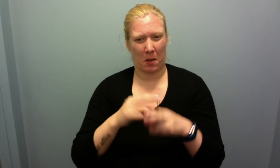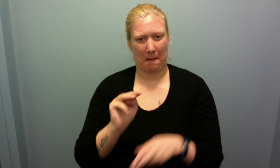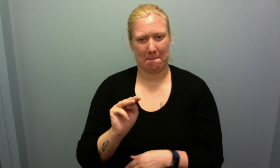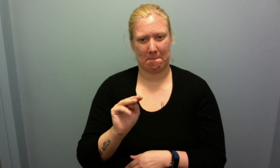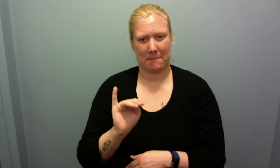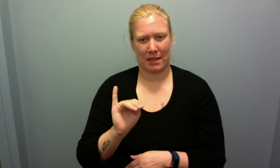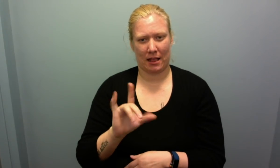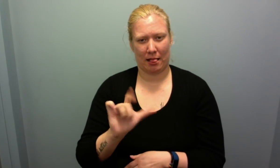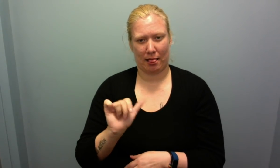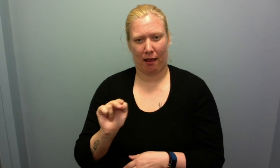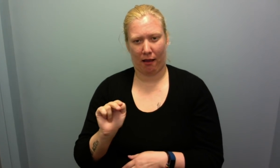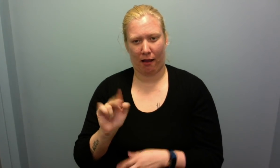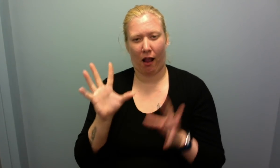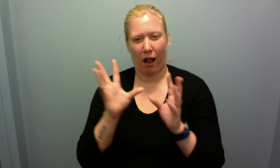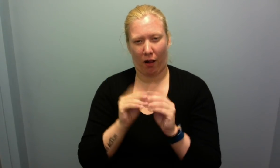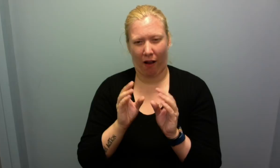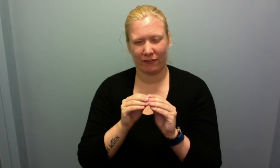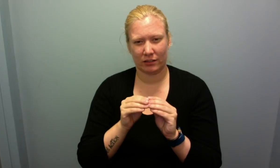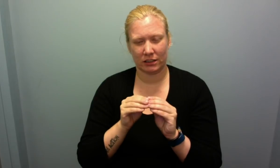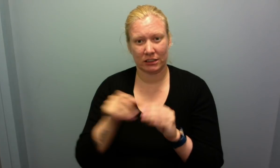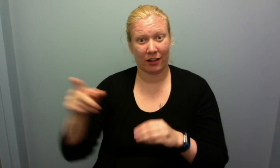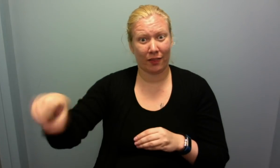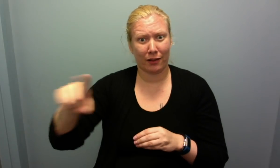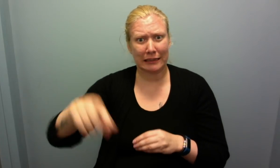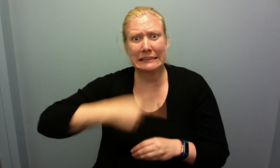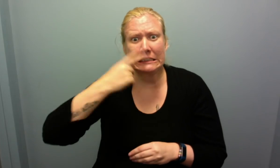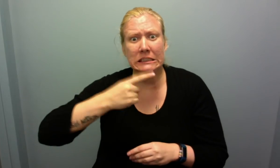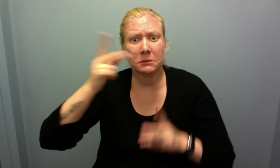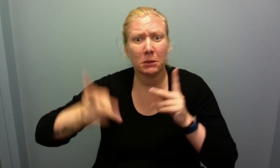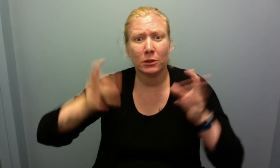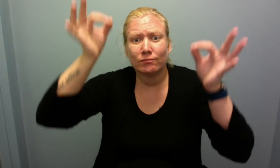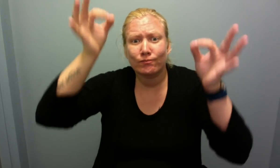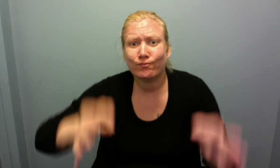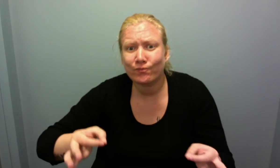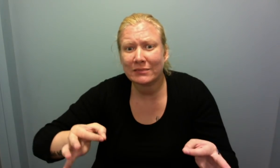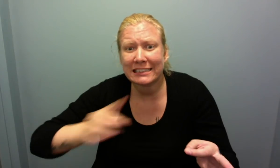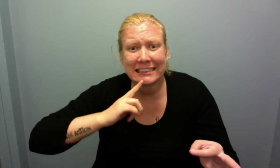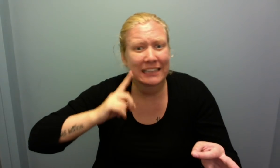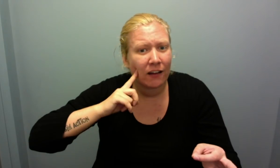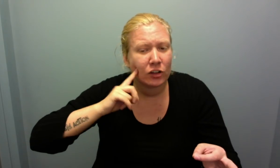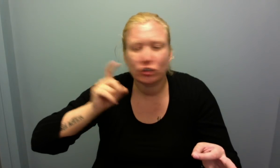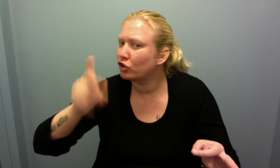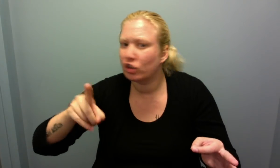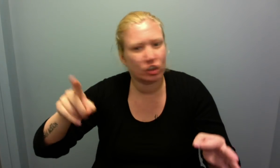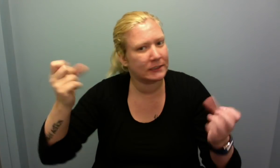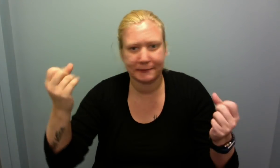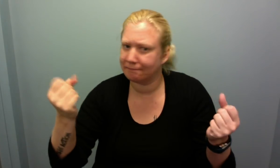of oralism, that just completely banned signing in deaf schools. And that was a conference